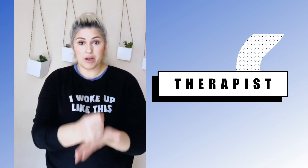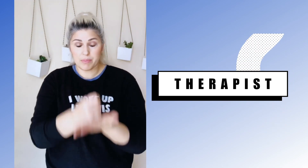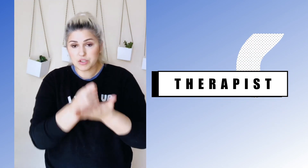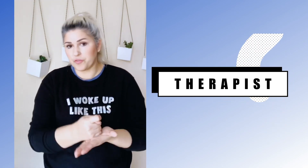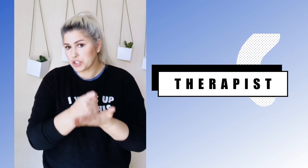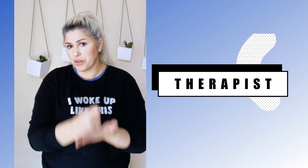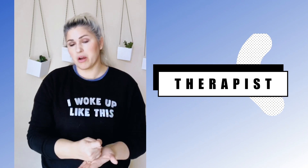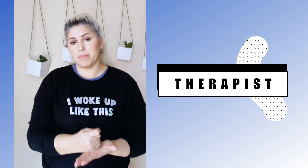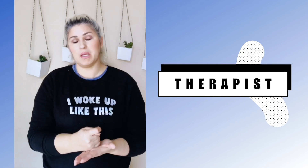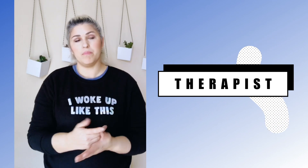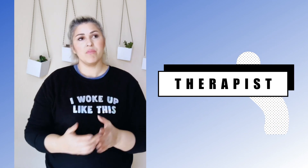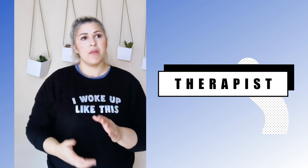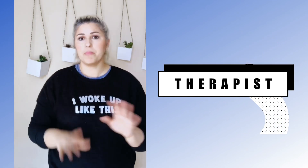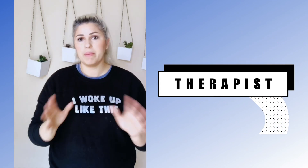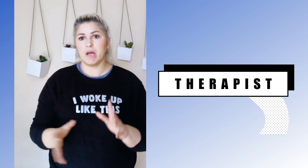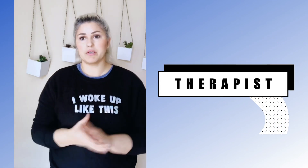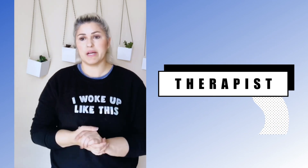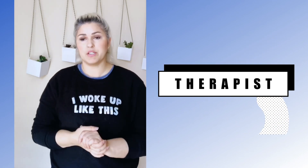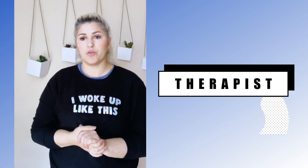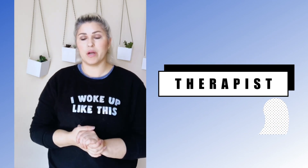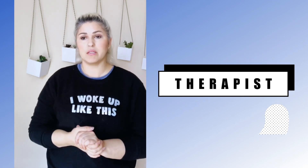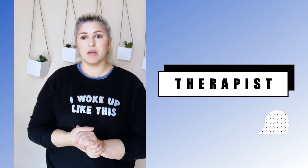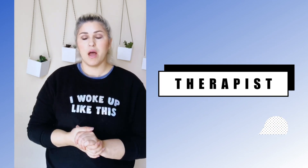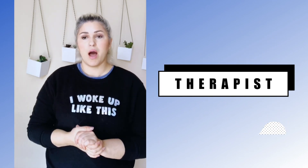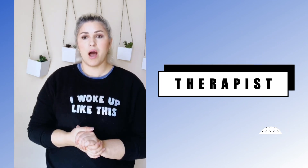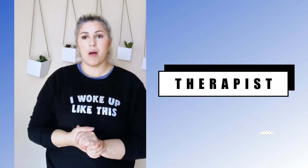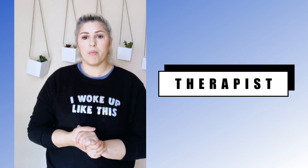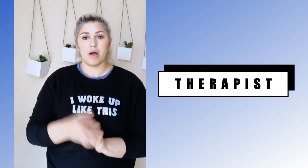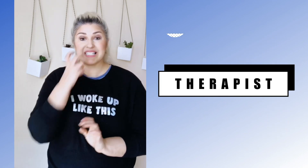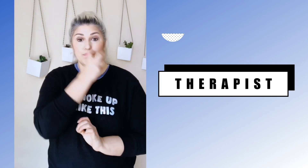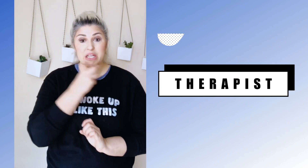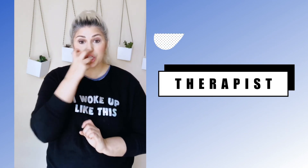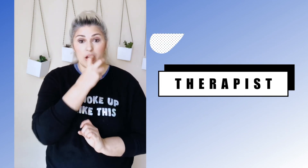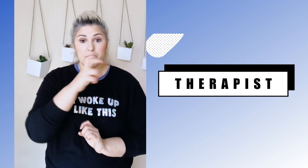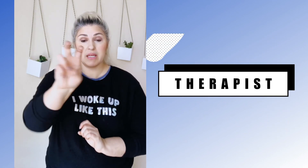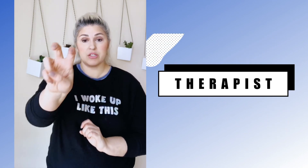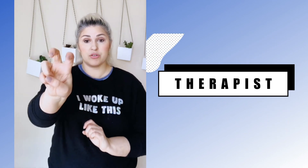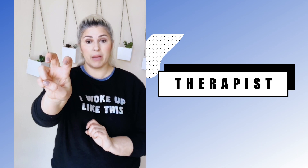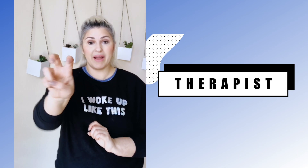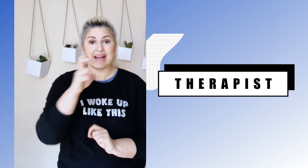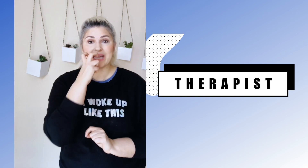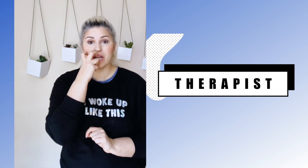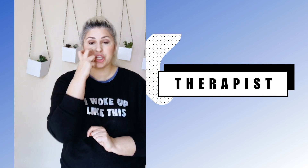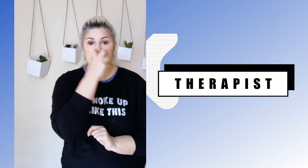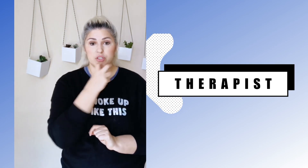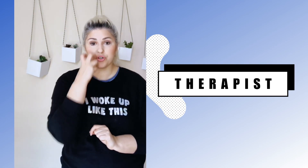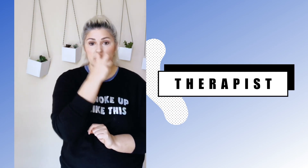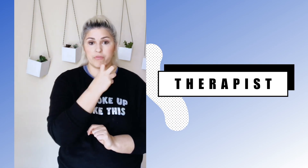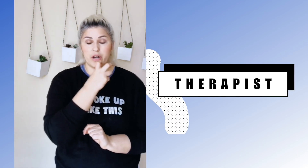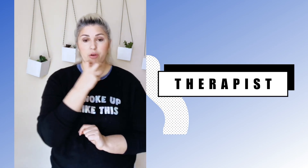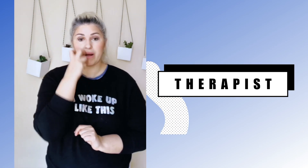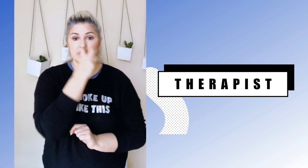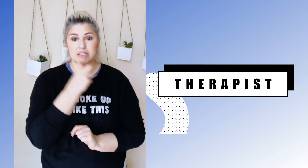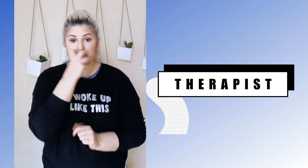Body therapy, so physical therapy. There may be other signs for it. Speech therapy is your double X hand shape,